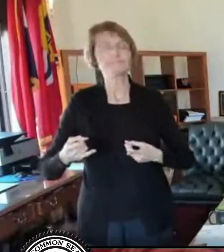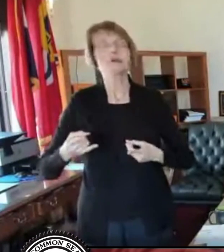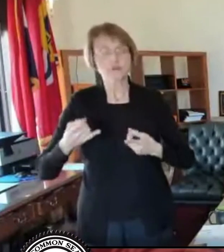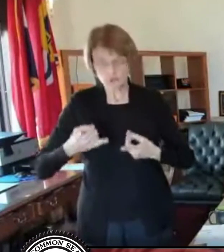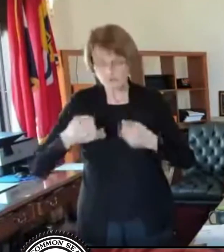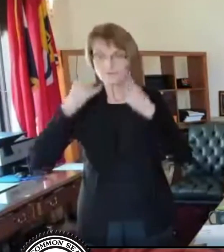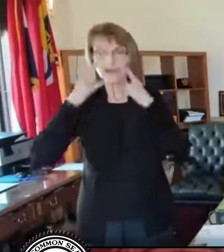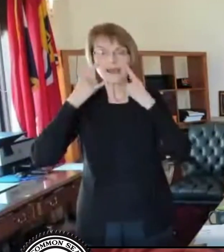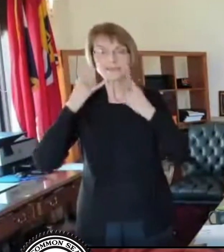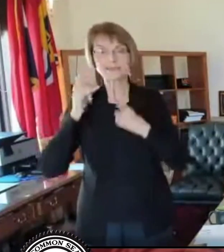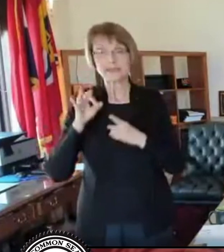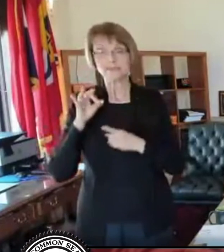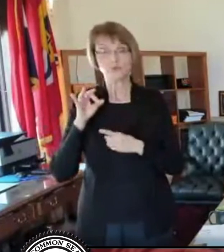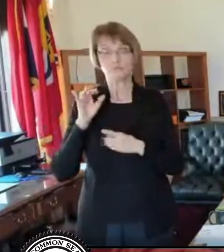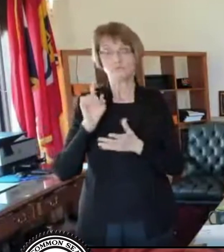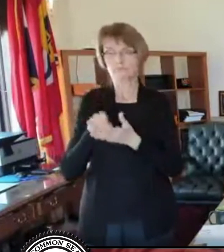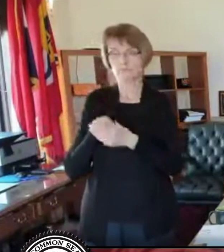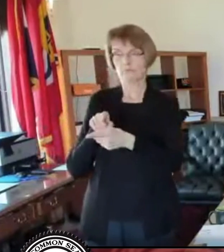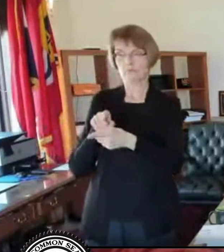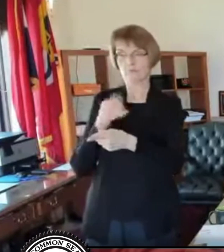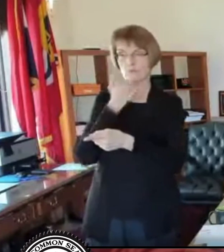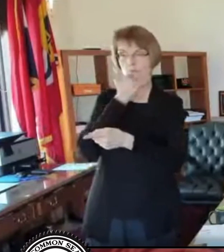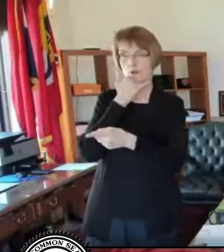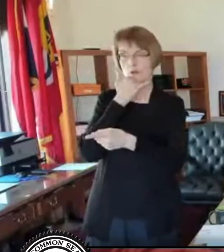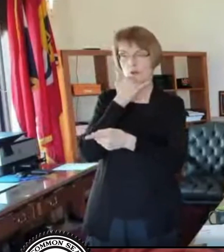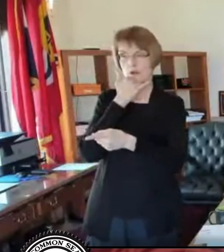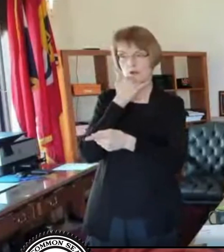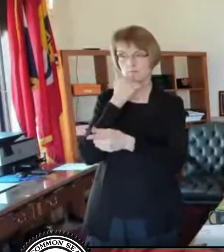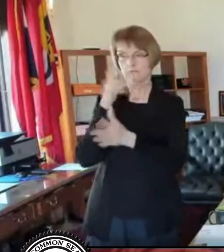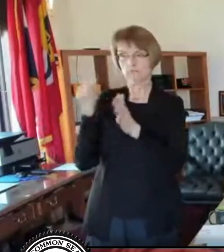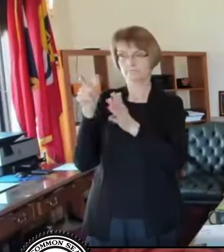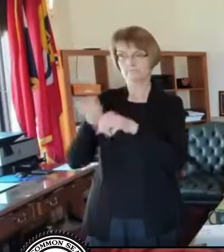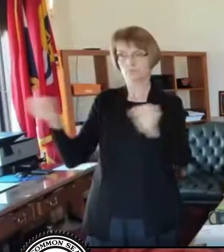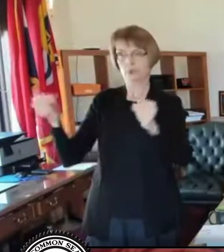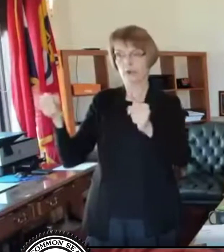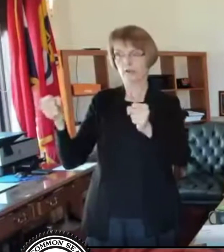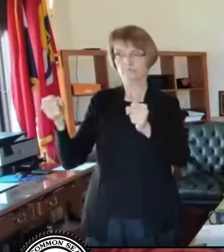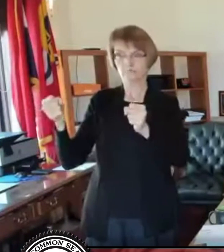If you think there's a violation of the mask ordinance, you should report it to